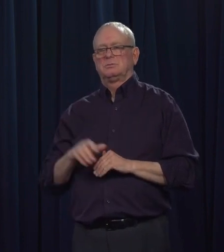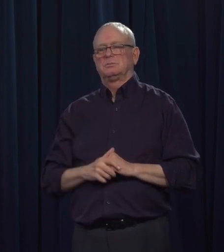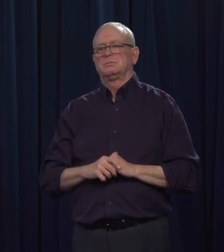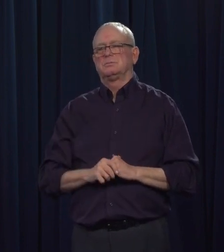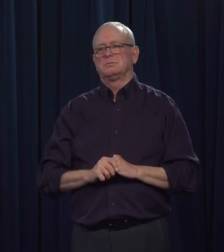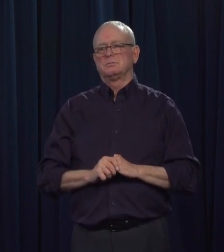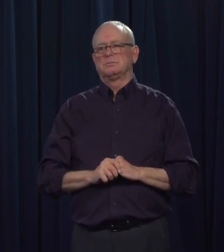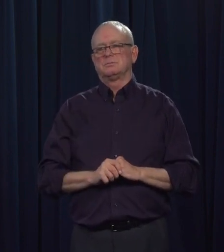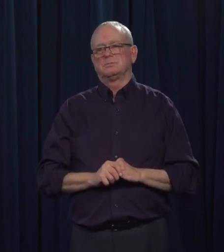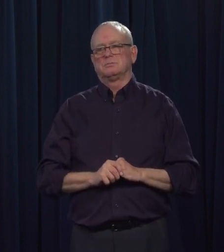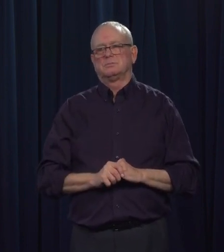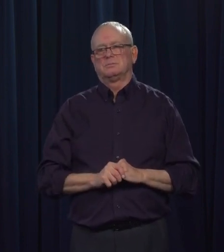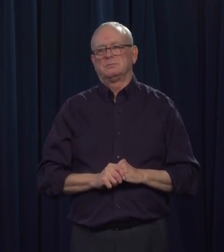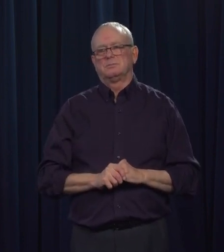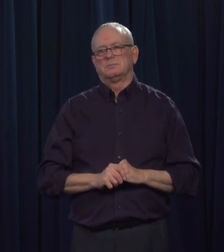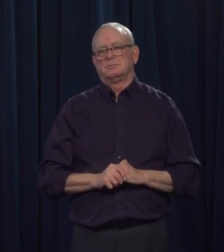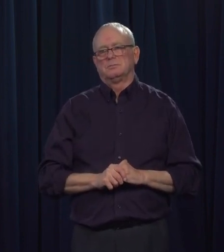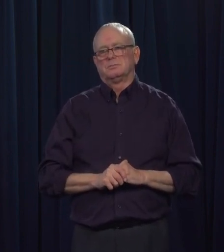second.